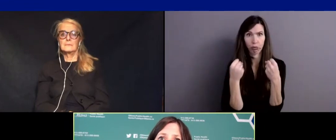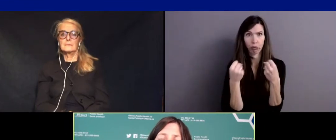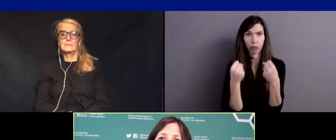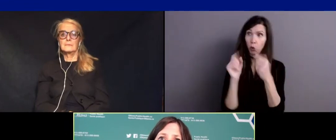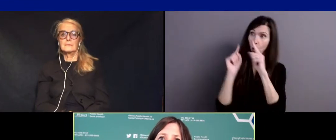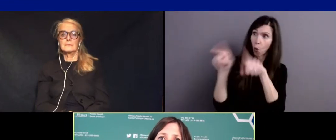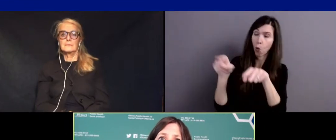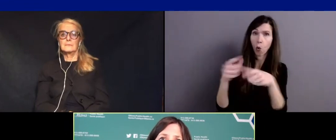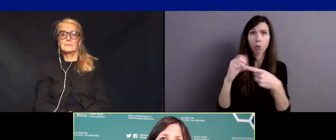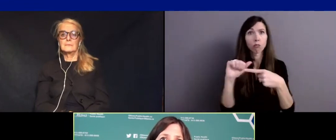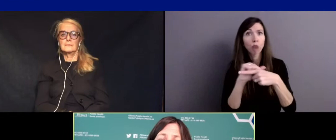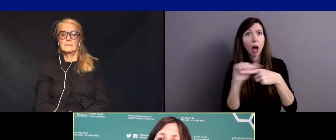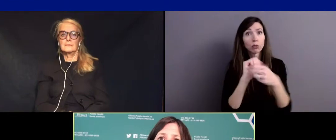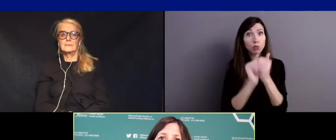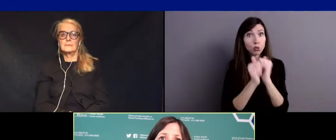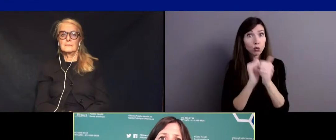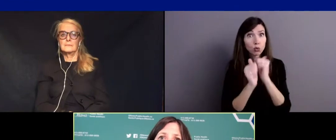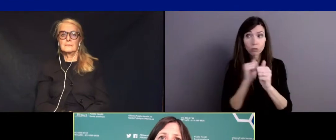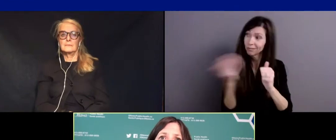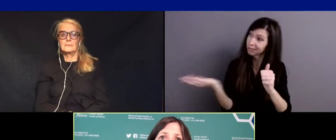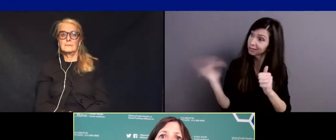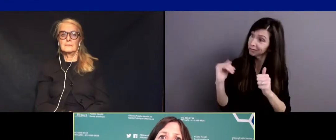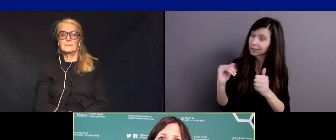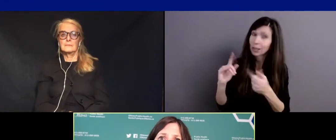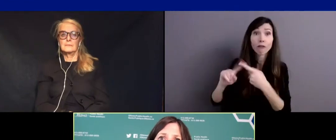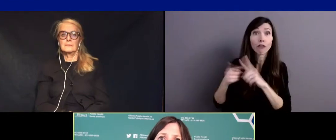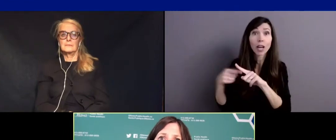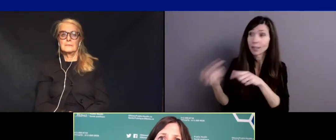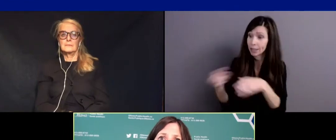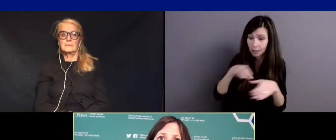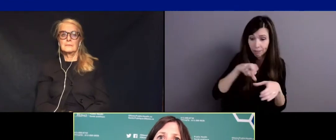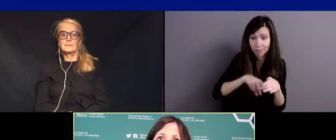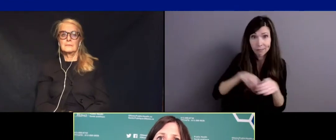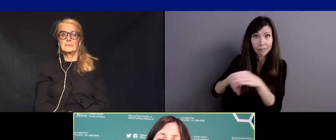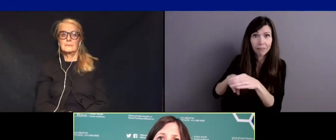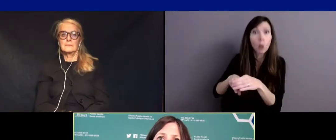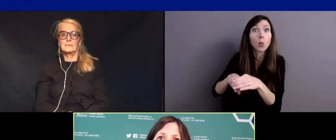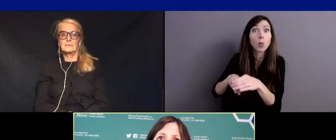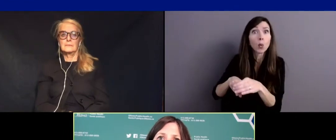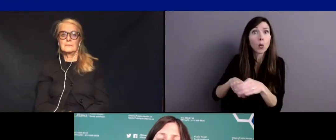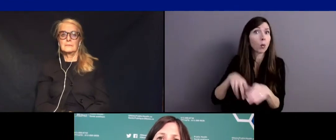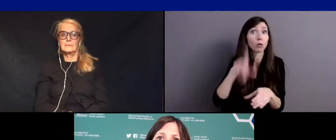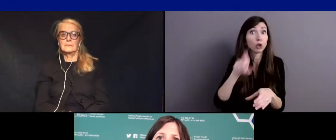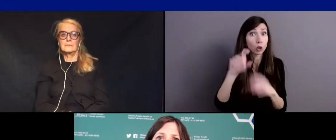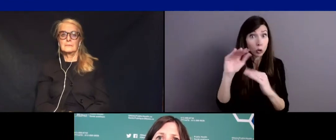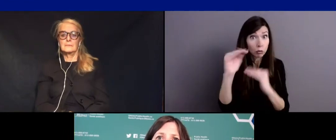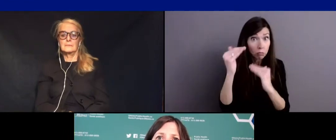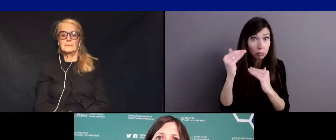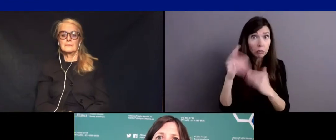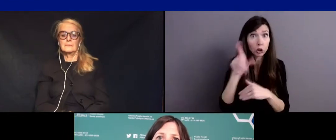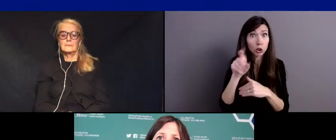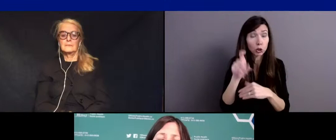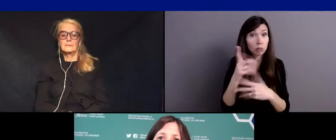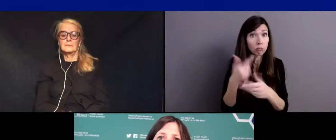that the sharing of the meals, again, it's worth reinforcing. Thank you very much.